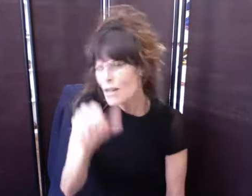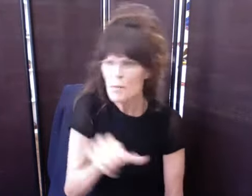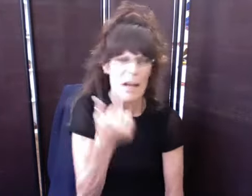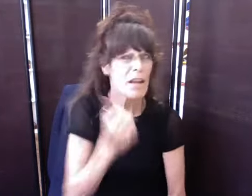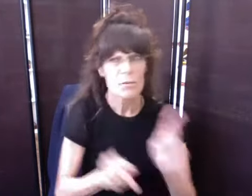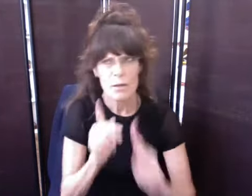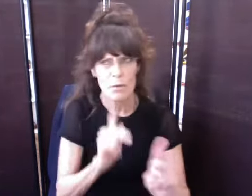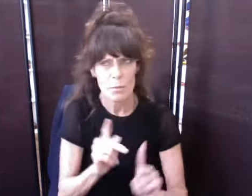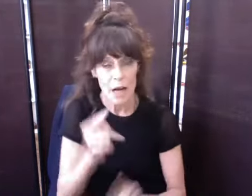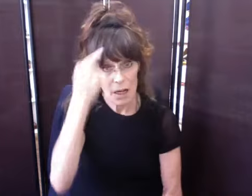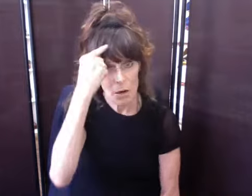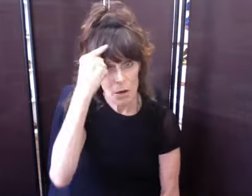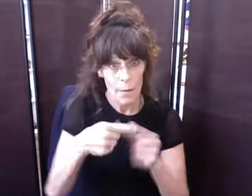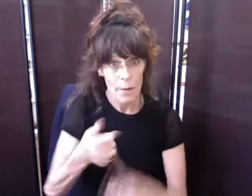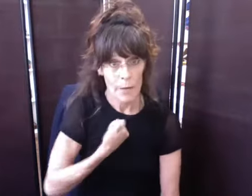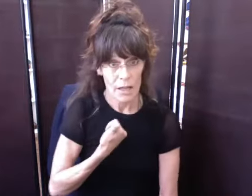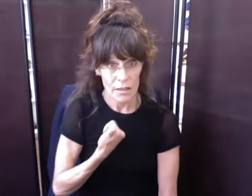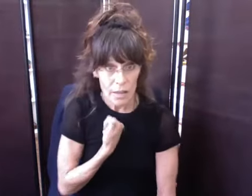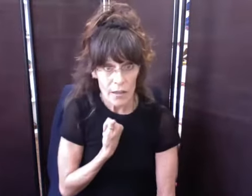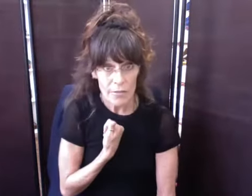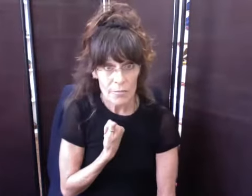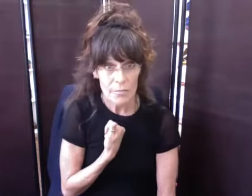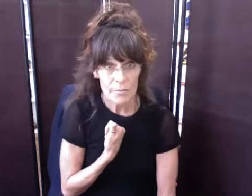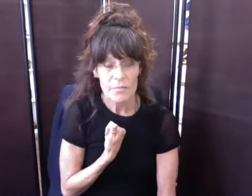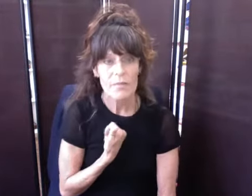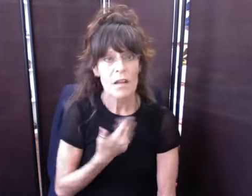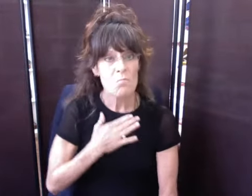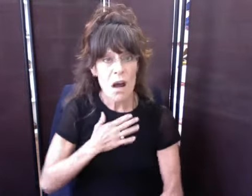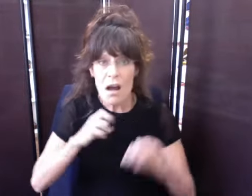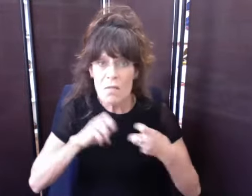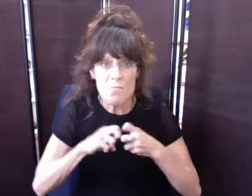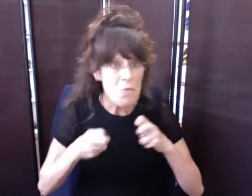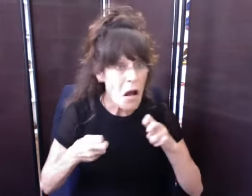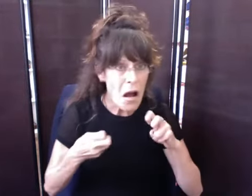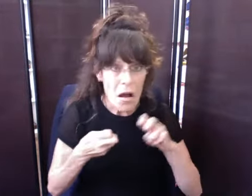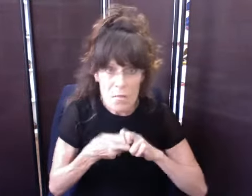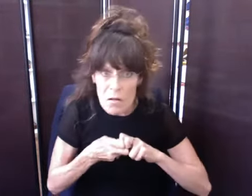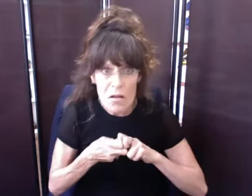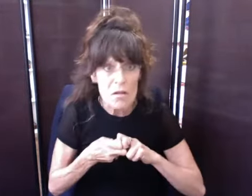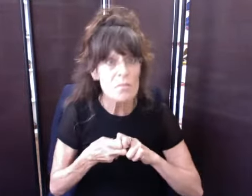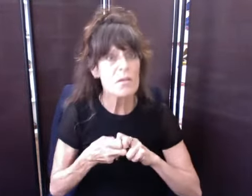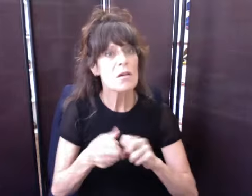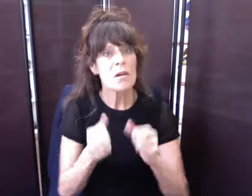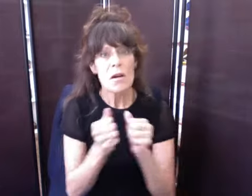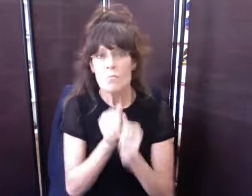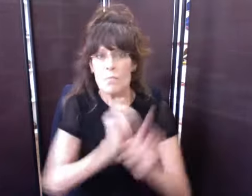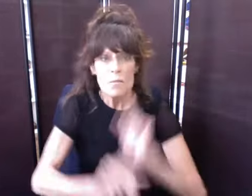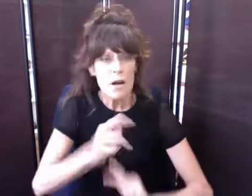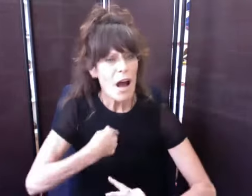me. And I had caused enough problems for people that I loved that last year or so, like I didn't want that to